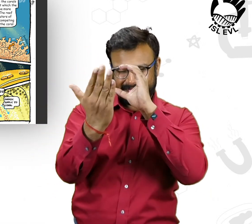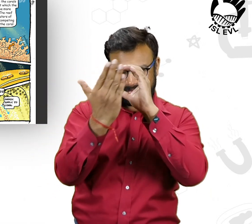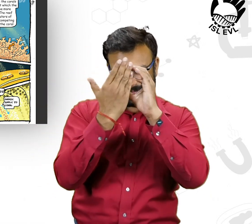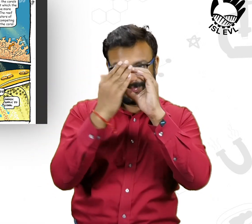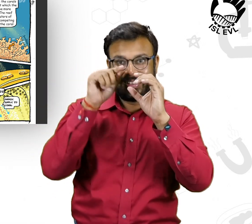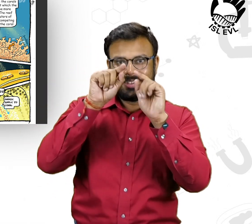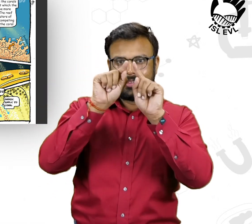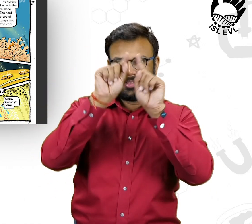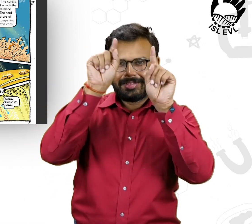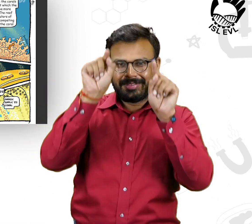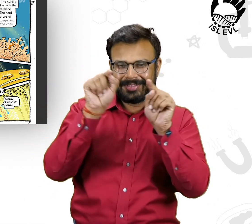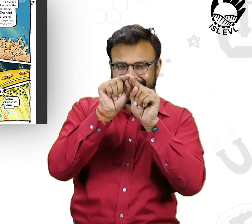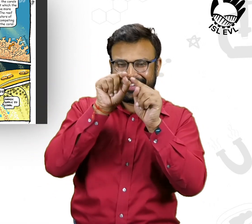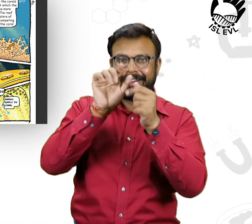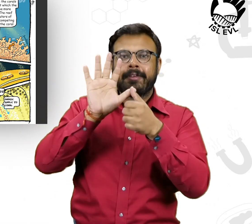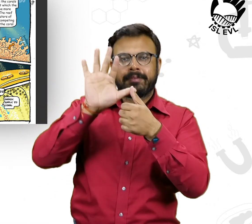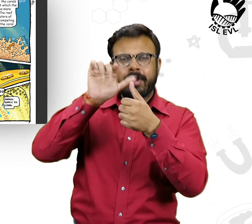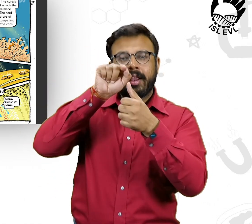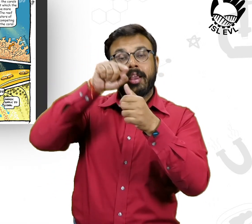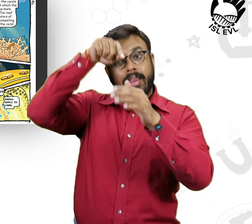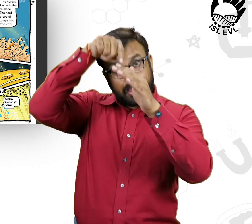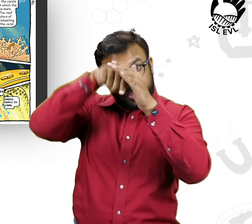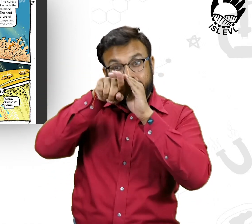The reef fish protect the corals.